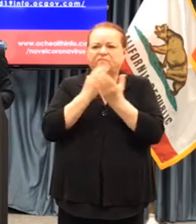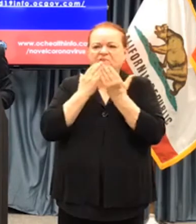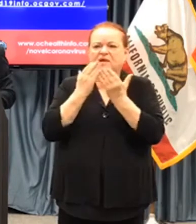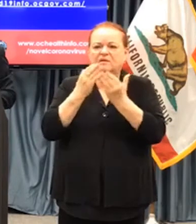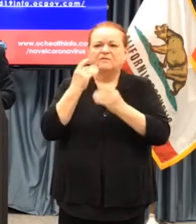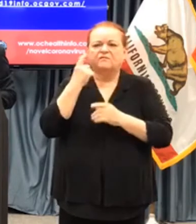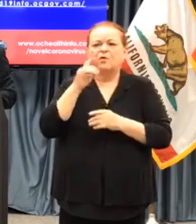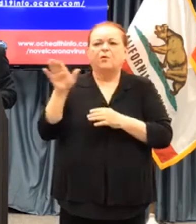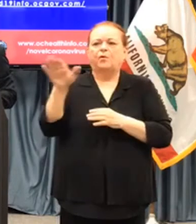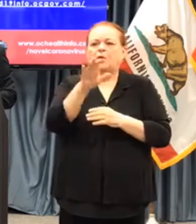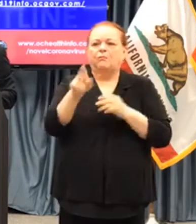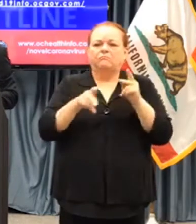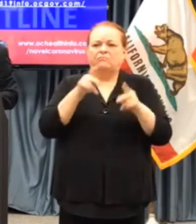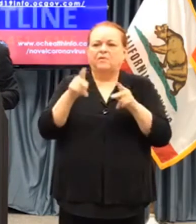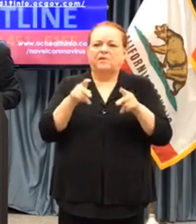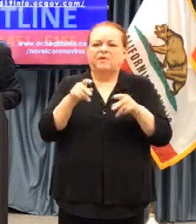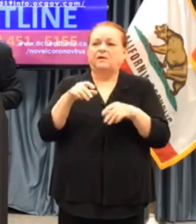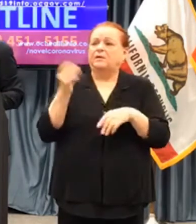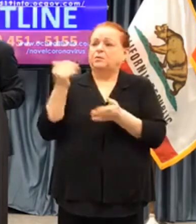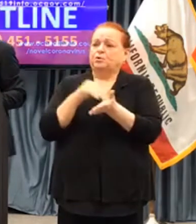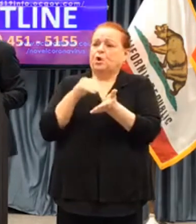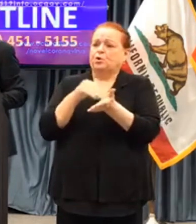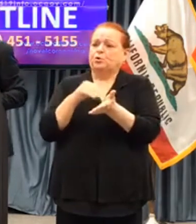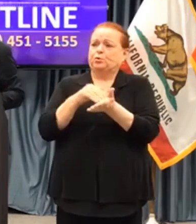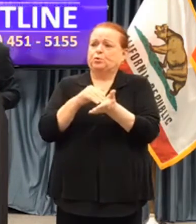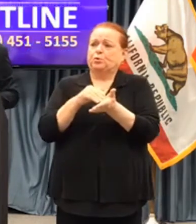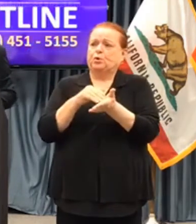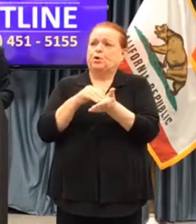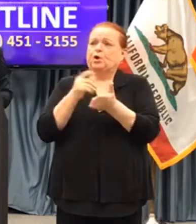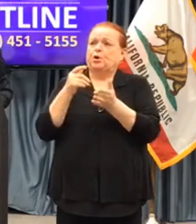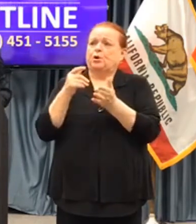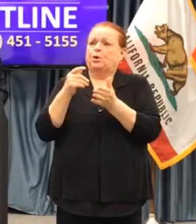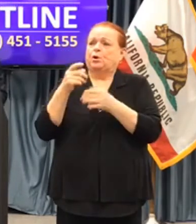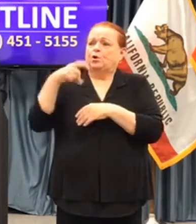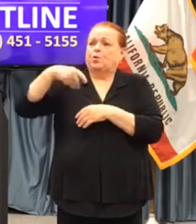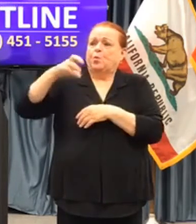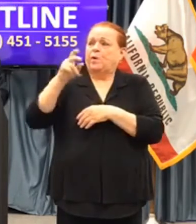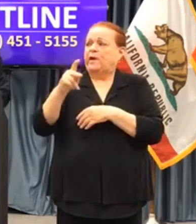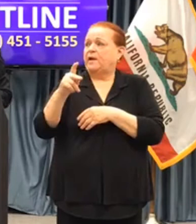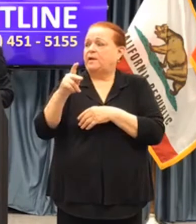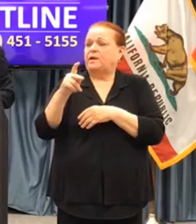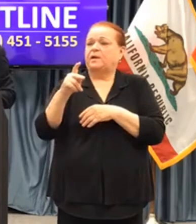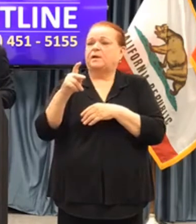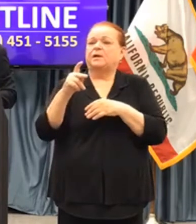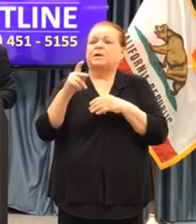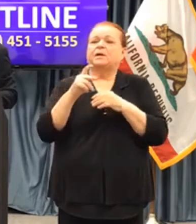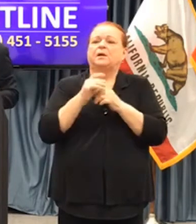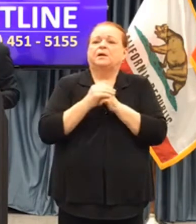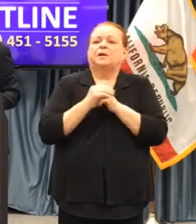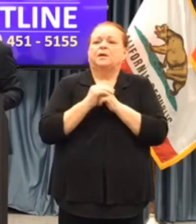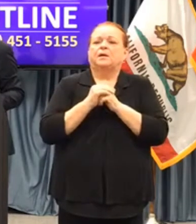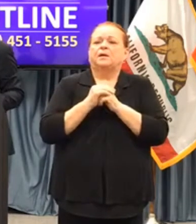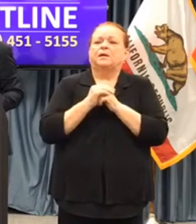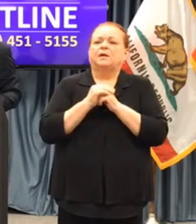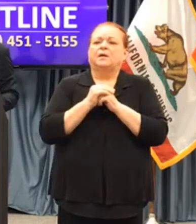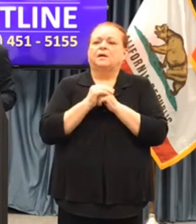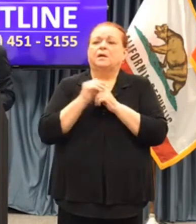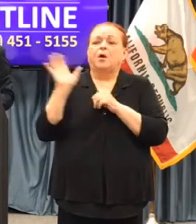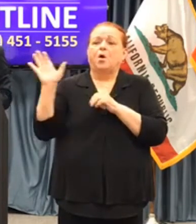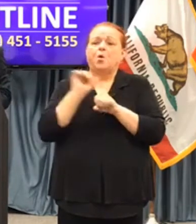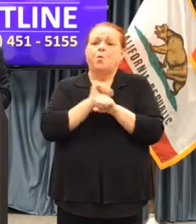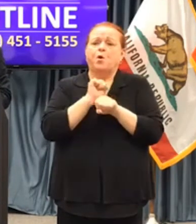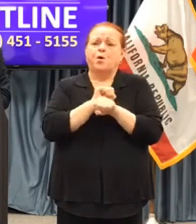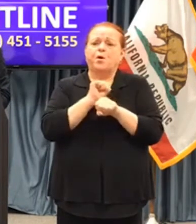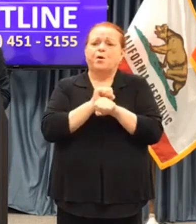is unbelievable. Dr. Quick, who is here not speaking unless asked questions, the work that she is doing as